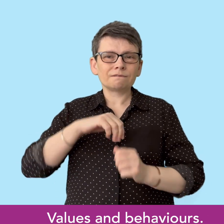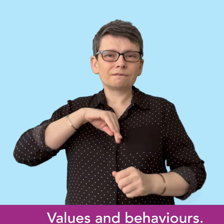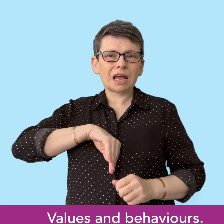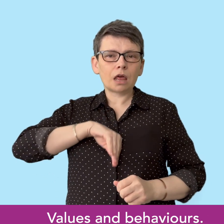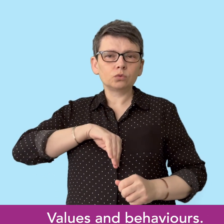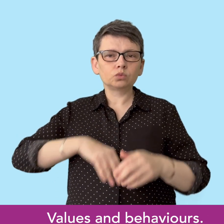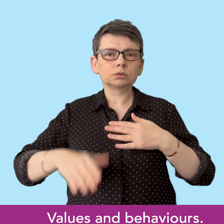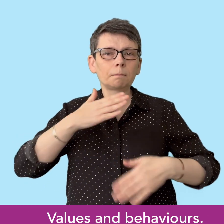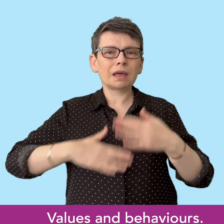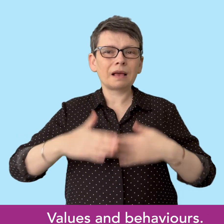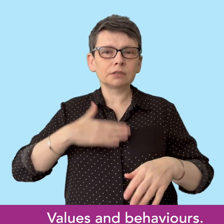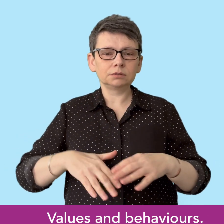Values and behaviours.